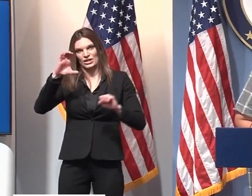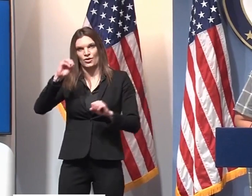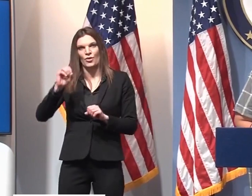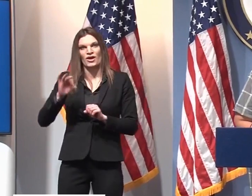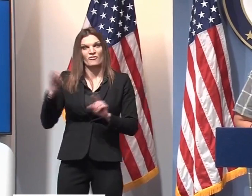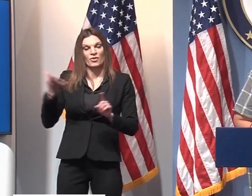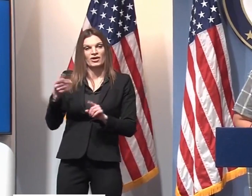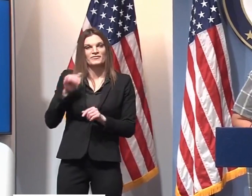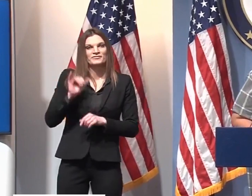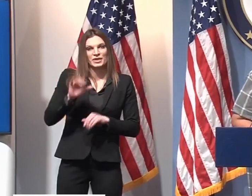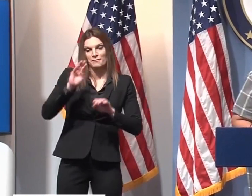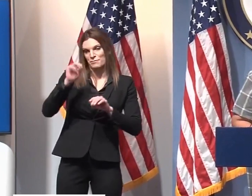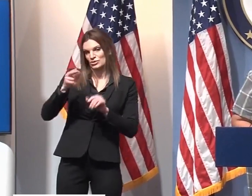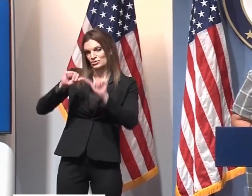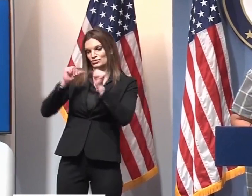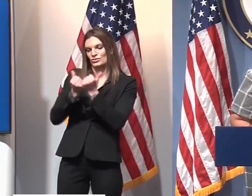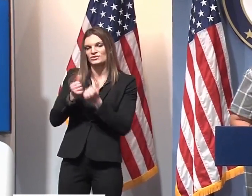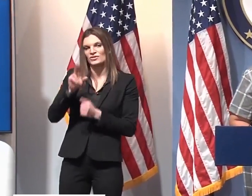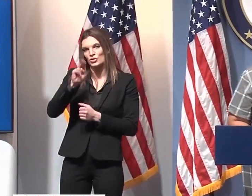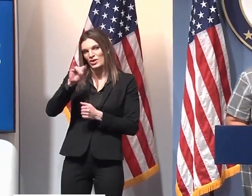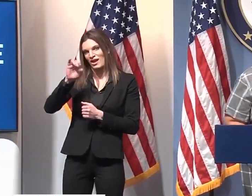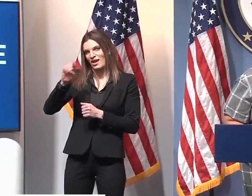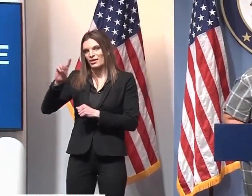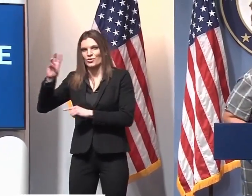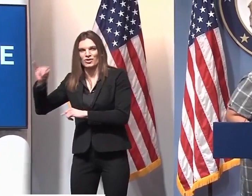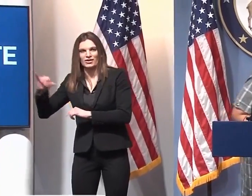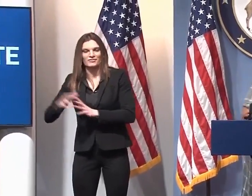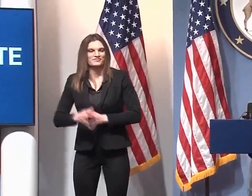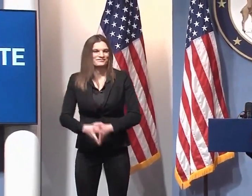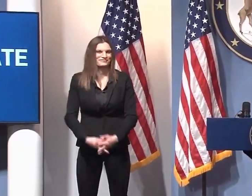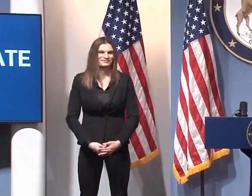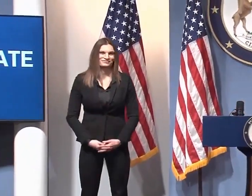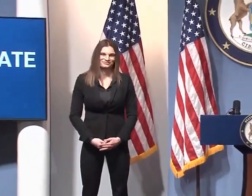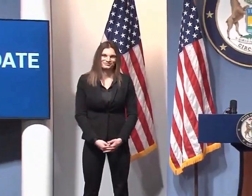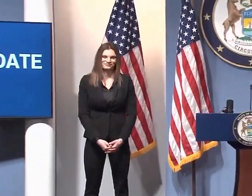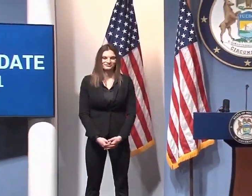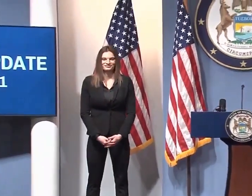of the Michigan Association of United Ways.